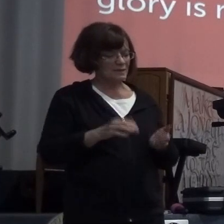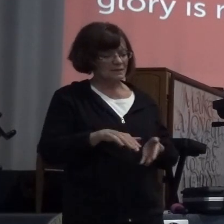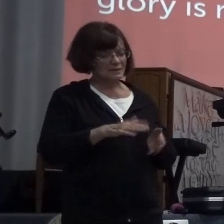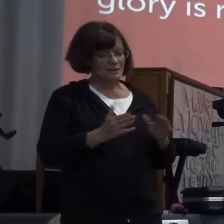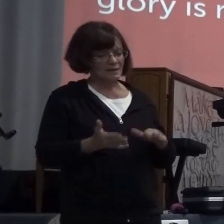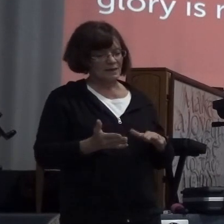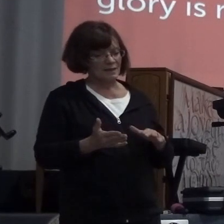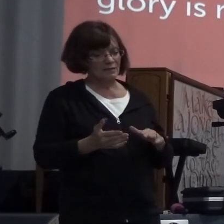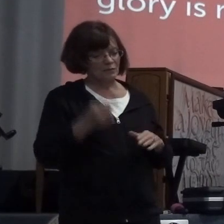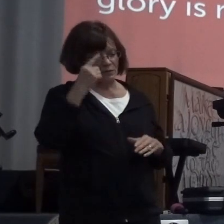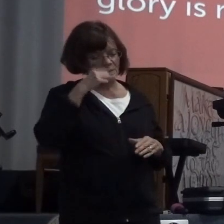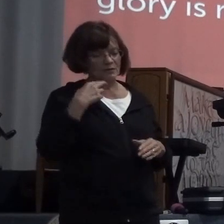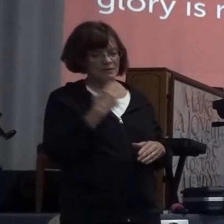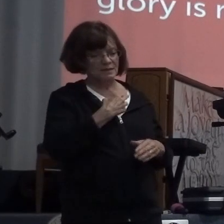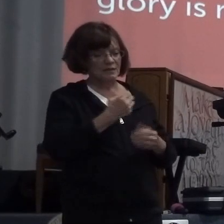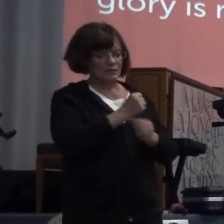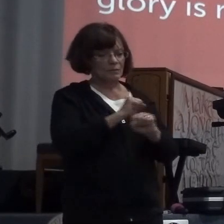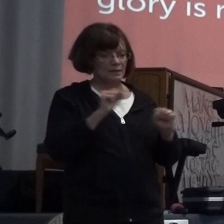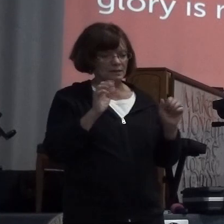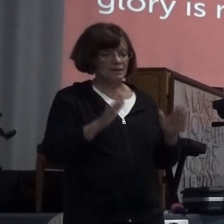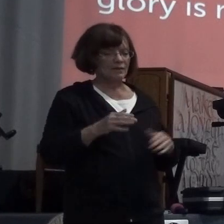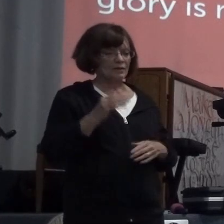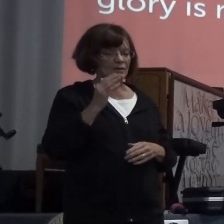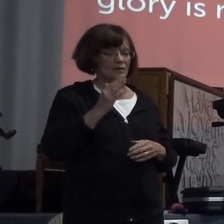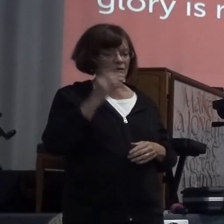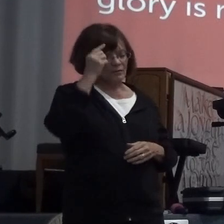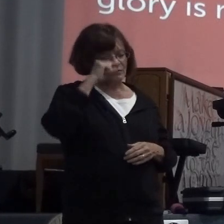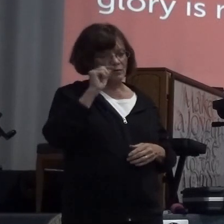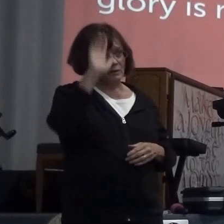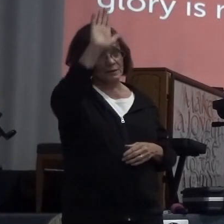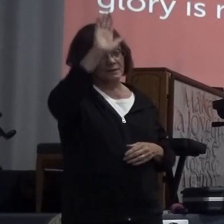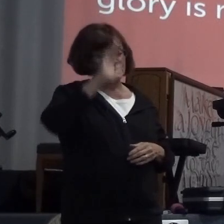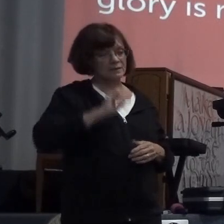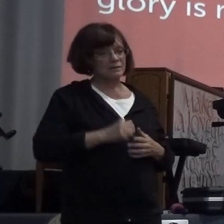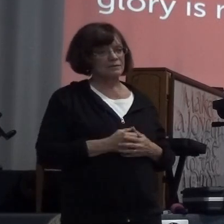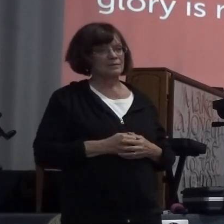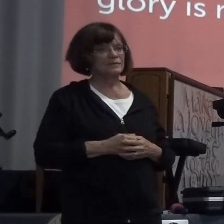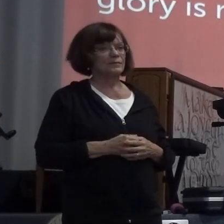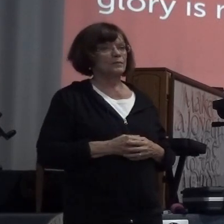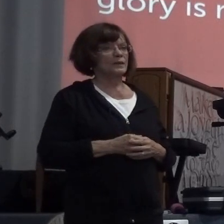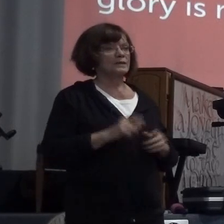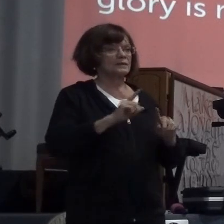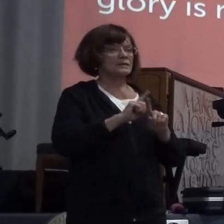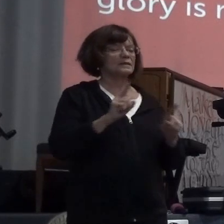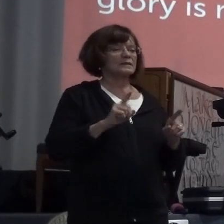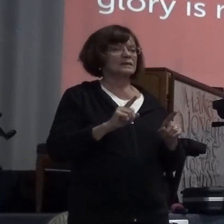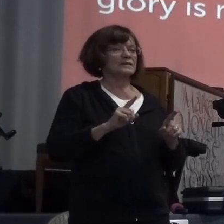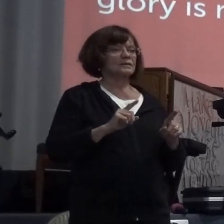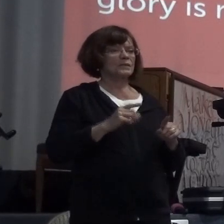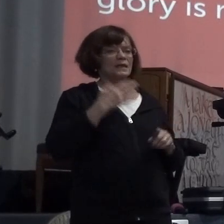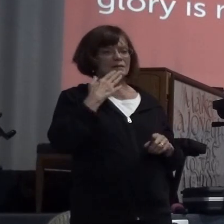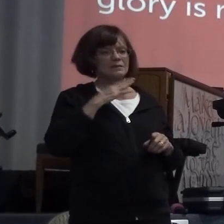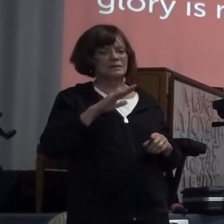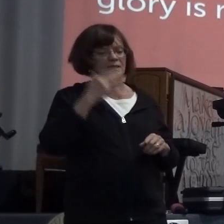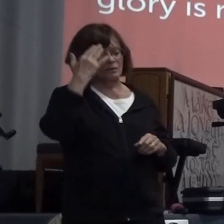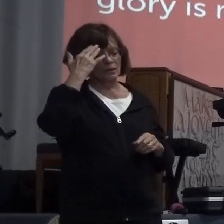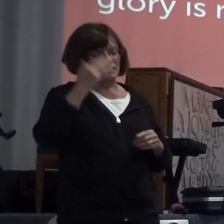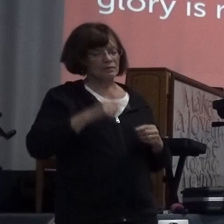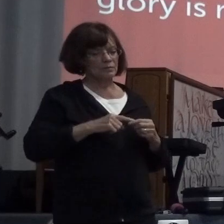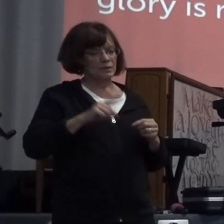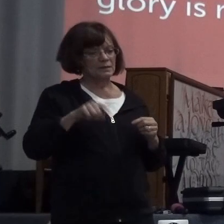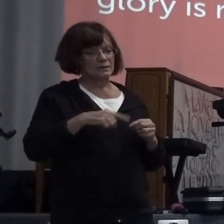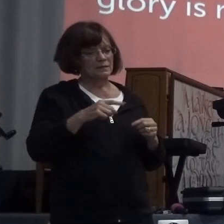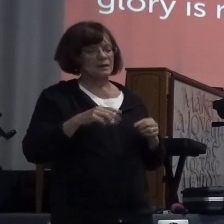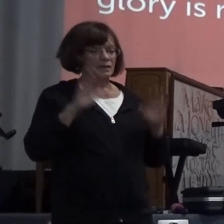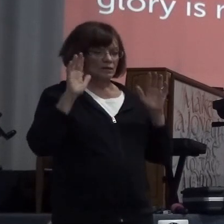die for our Savior for his sake. Wow. I mean, it's terrible to think about, but what a glorious thing. Because